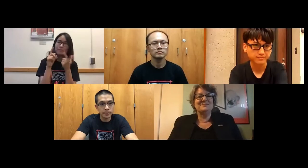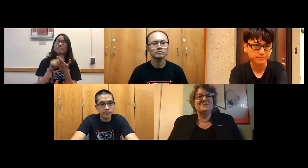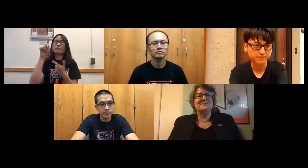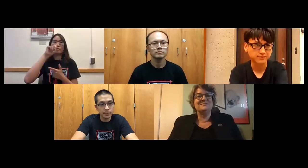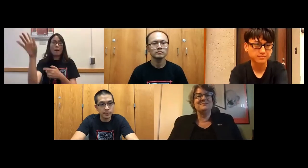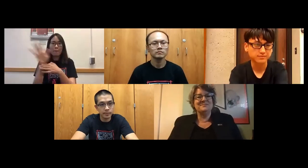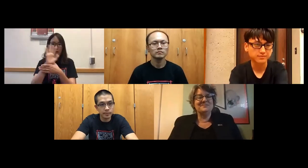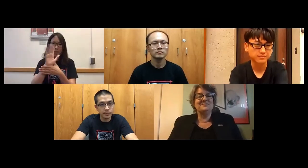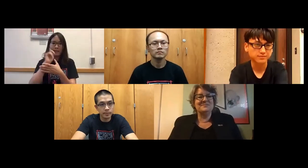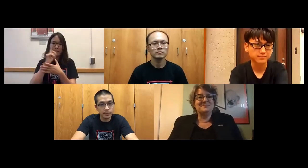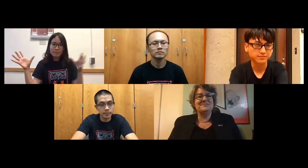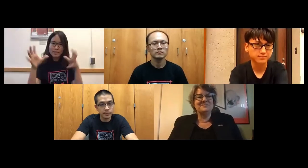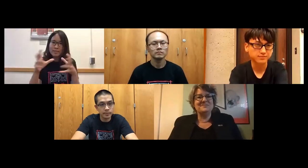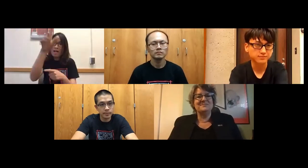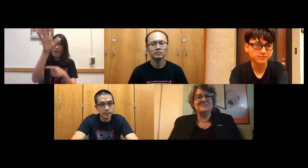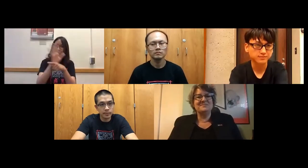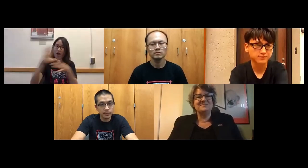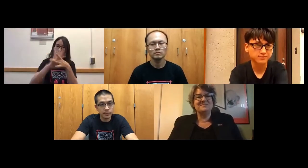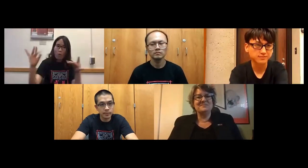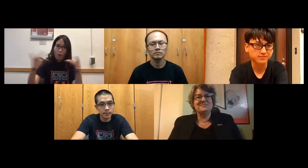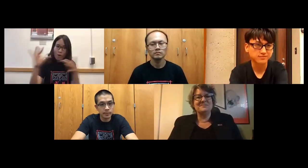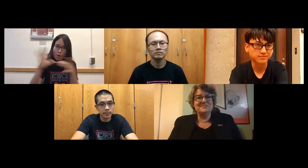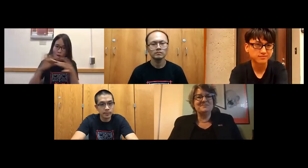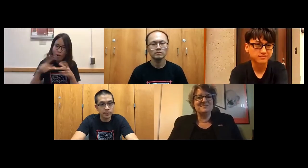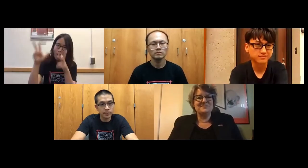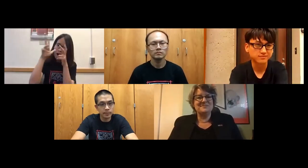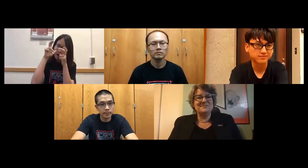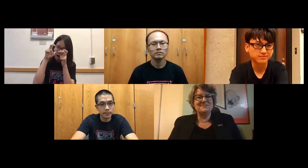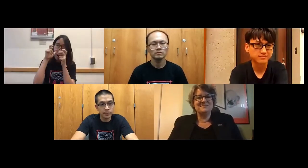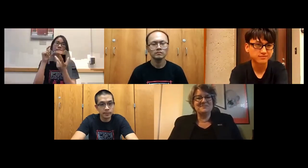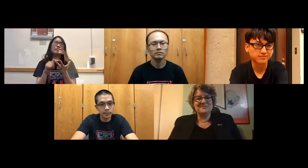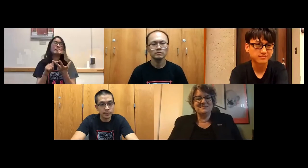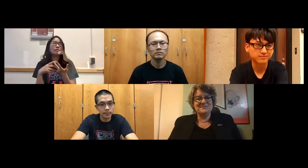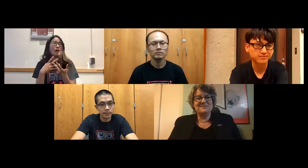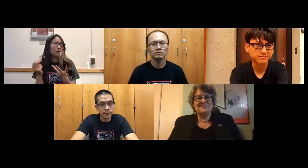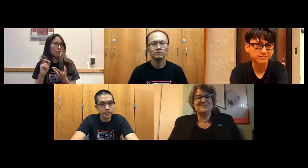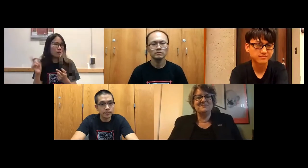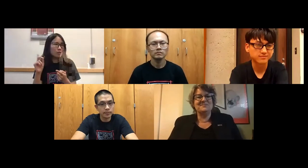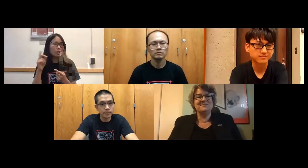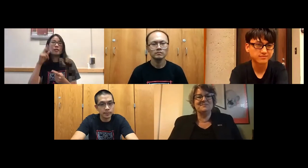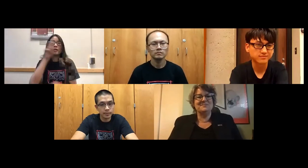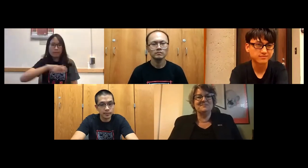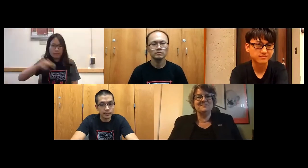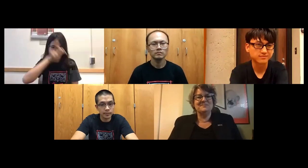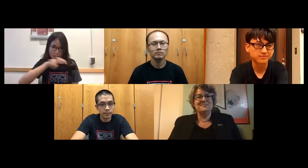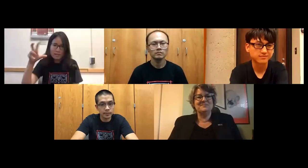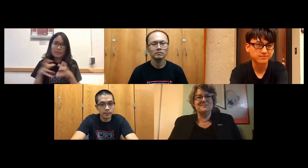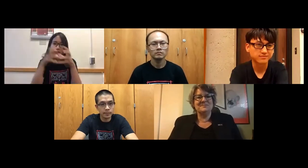Chinese celebrations and festivals and movies, and people would talk and I would watch.